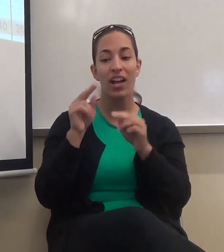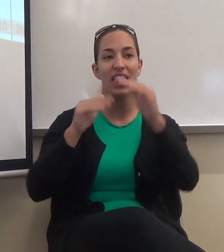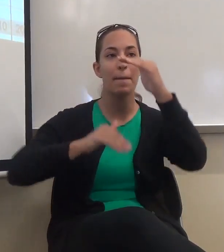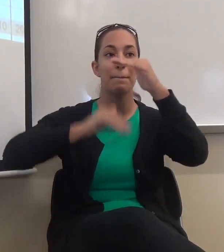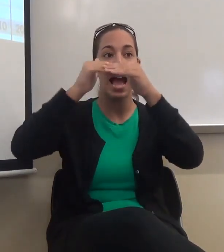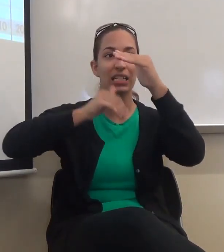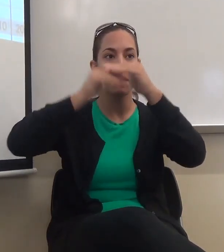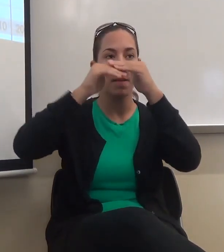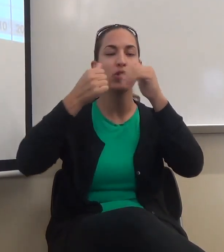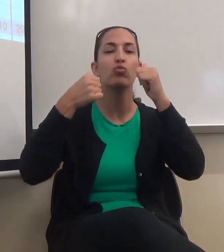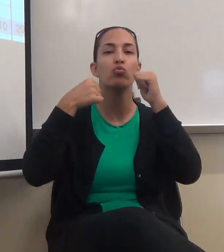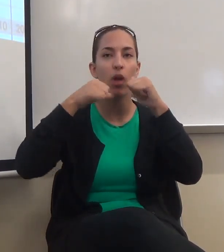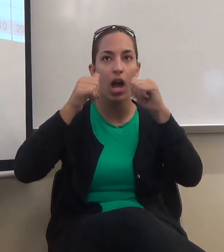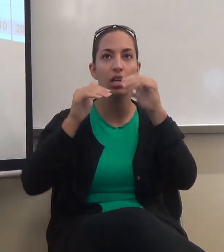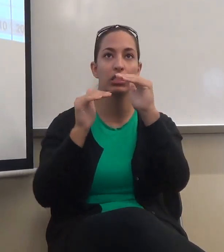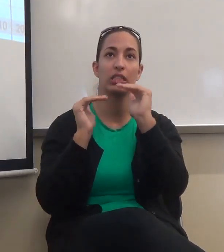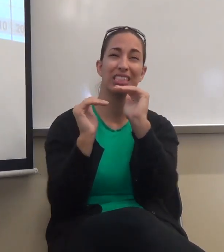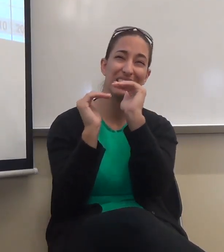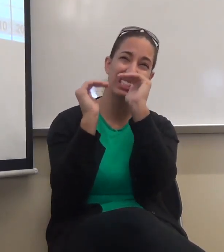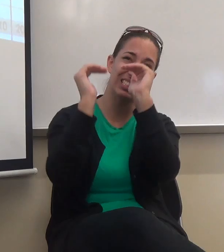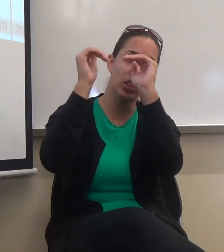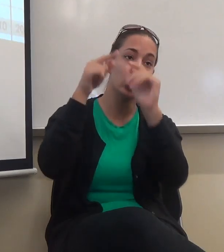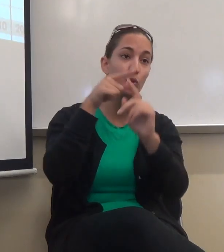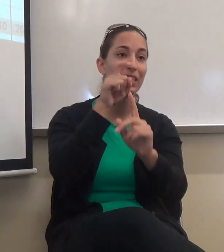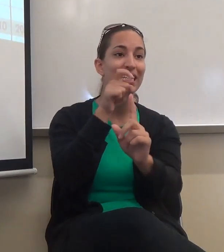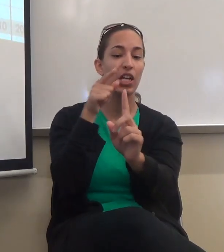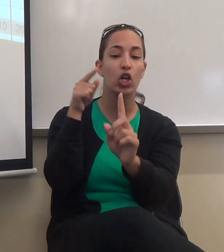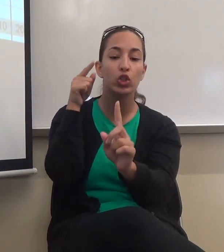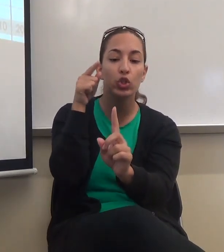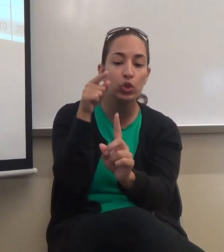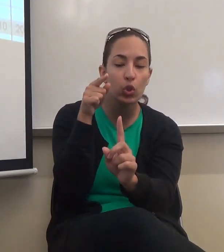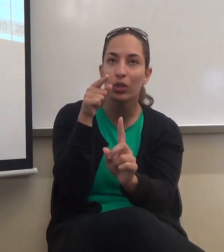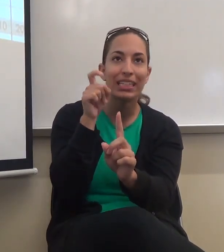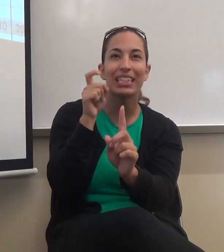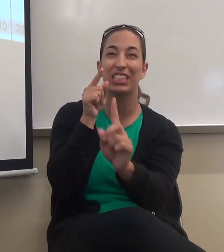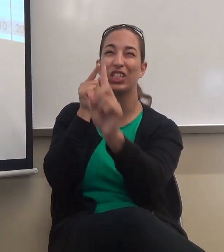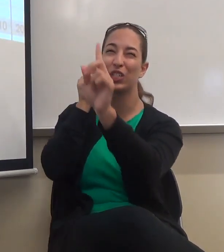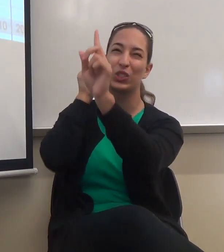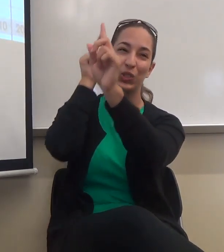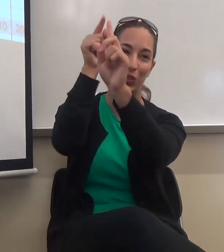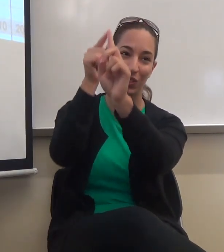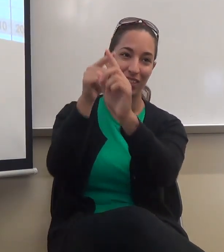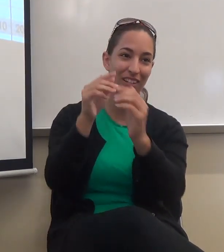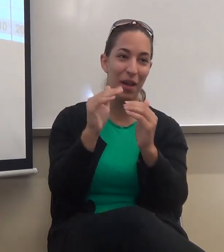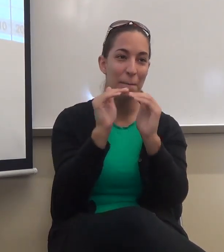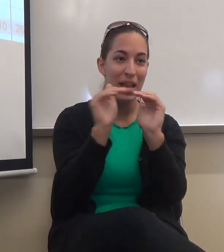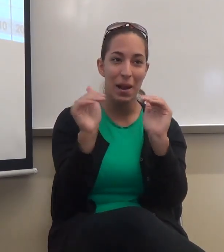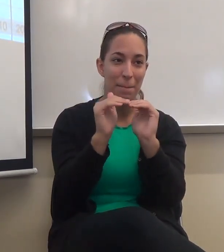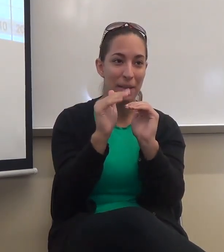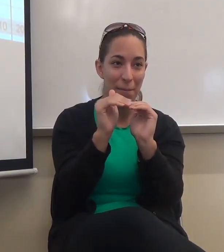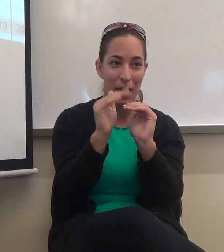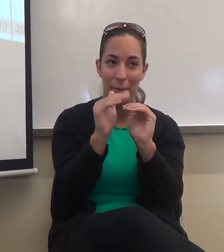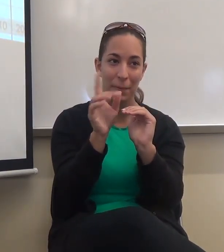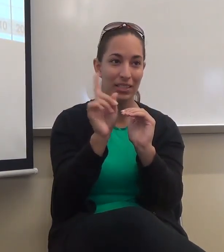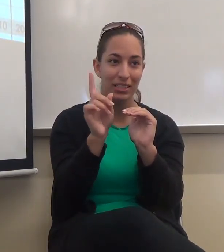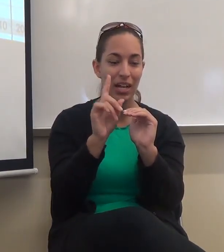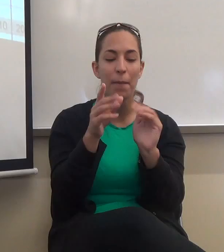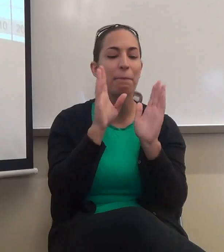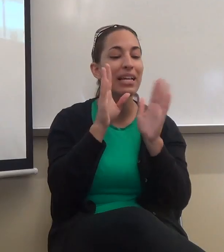You guys need to be shooting higher than minimum. Don't even pay attention to the minimum. The point